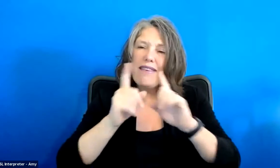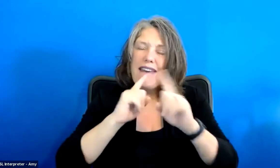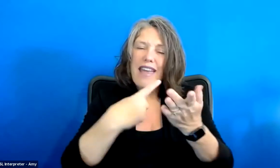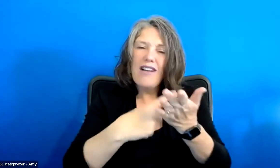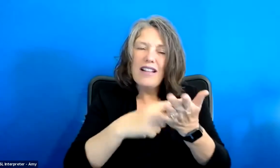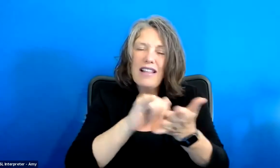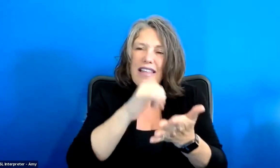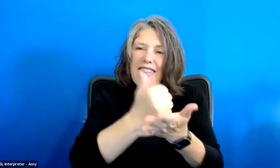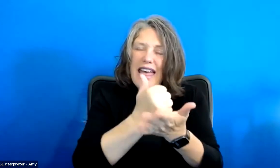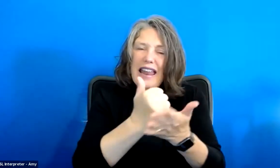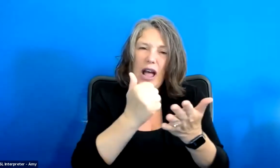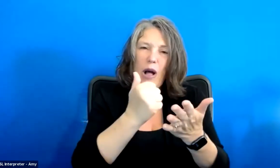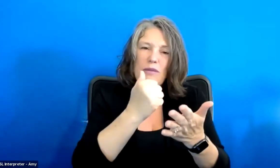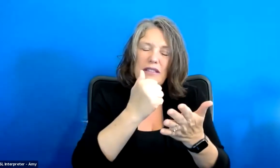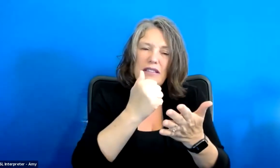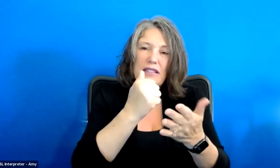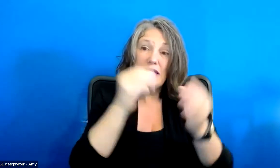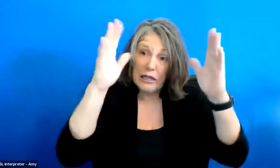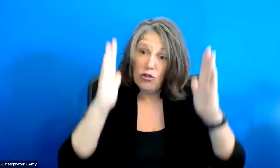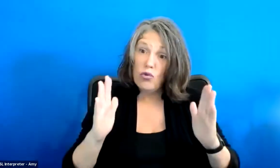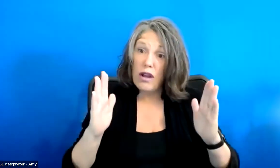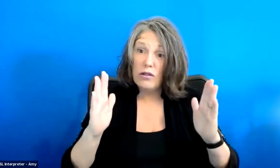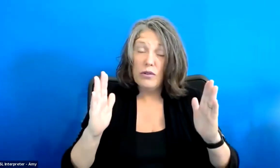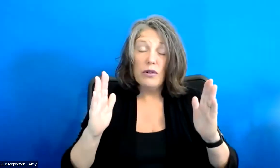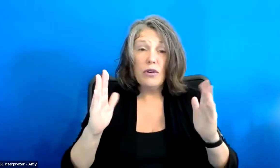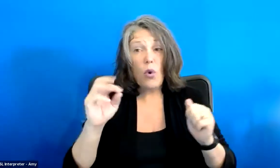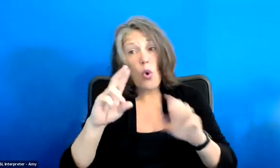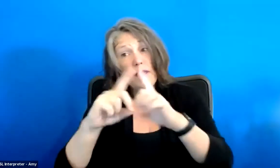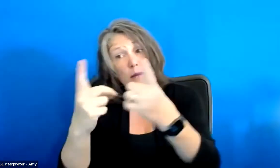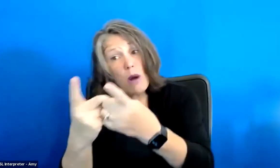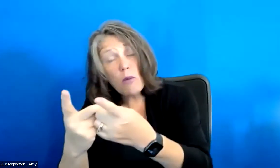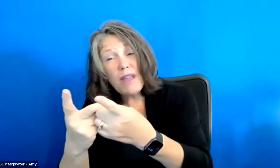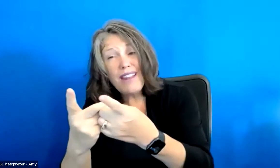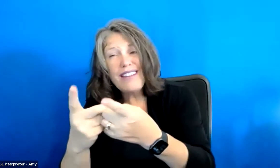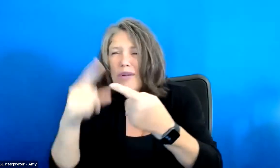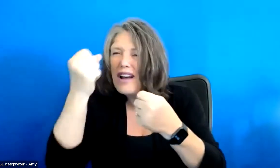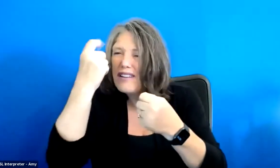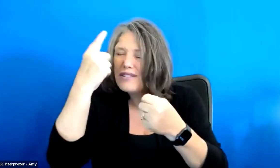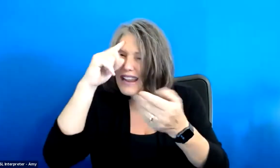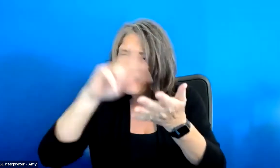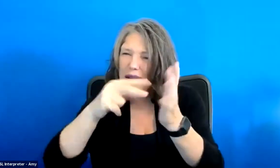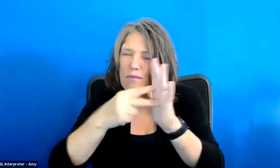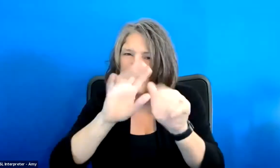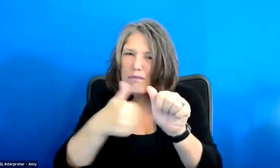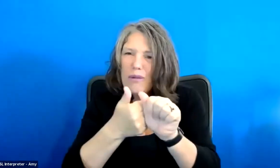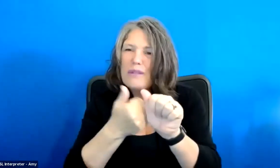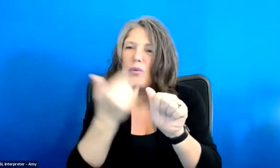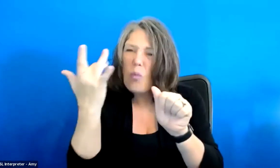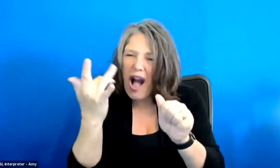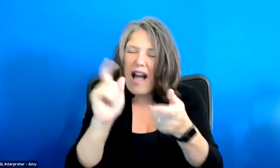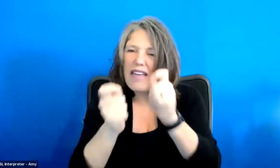that helps the instructor or the department understand the purpose of the needed